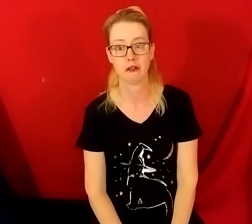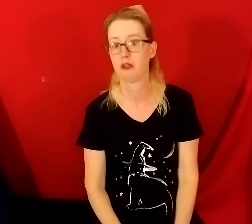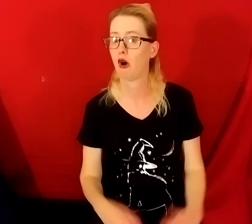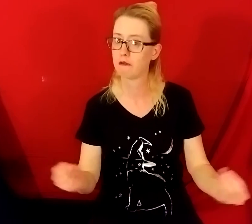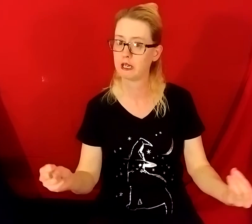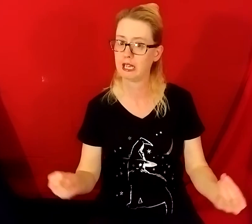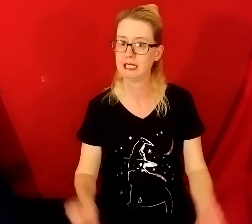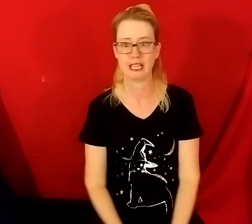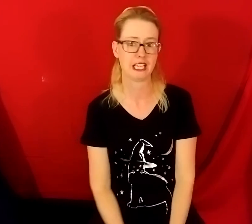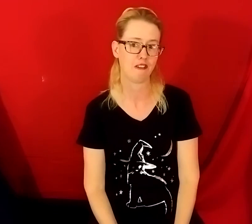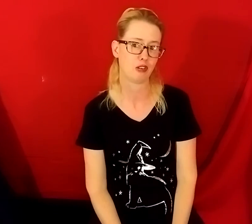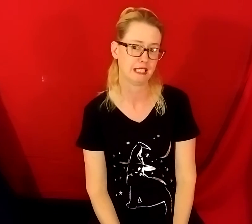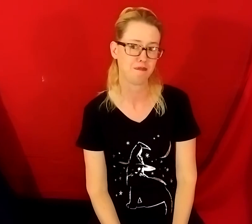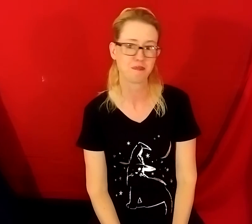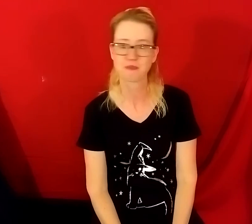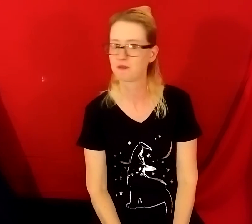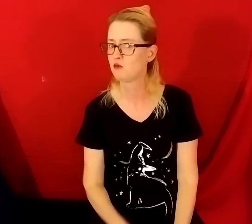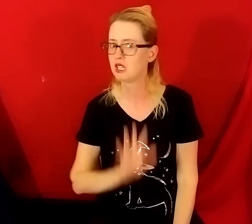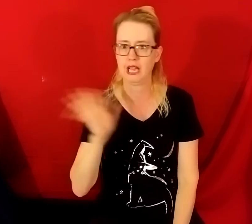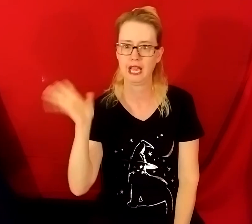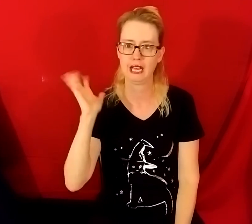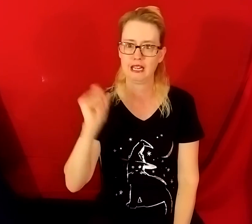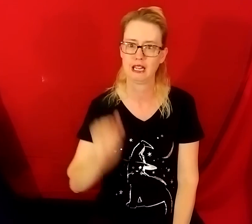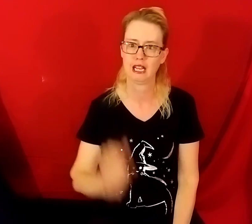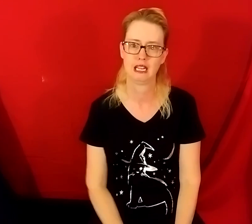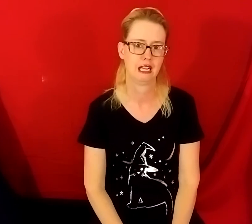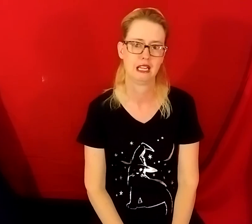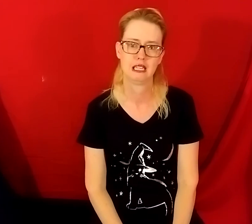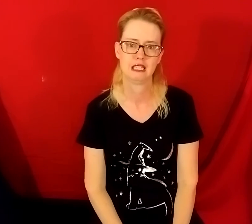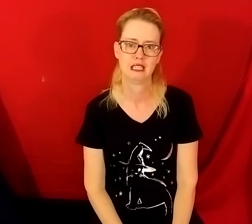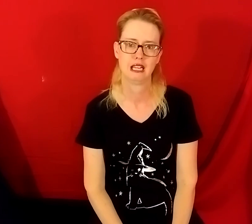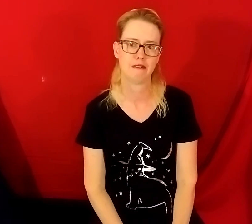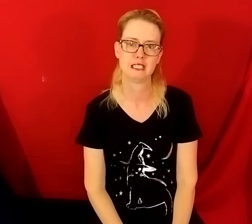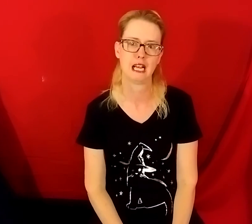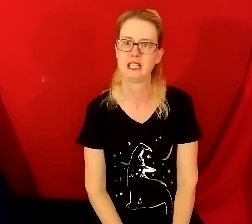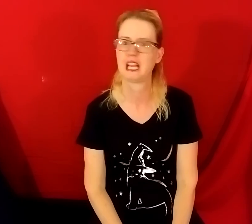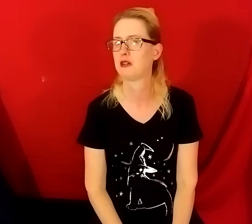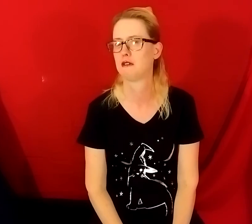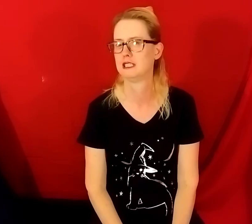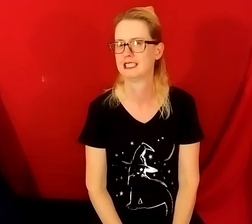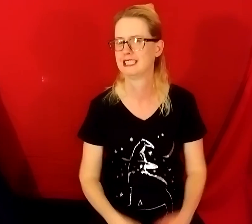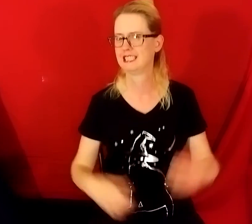you all have a great night, thank you for again, and, have a nice, happy, casual, night,